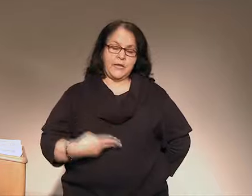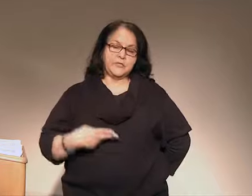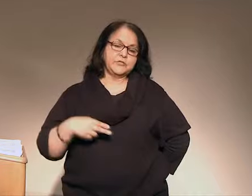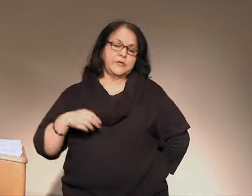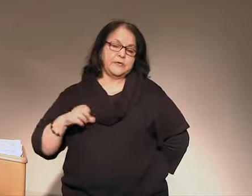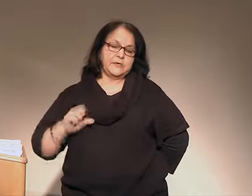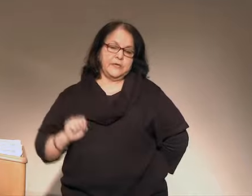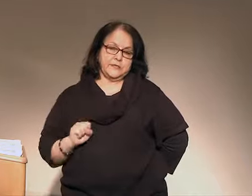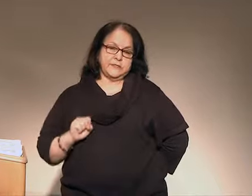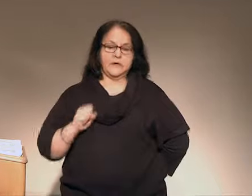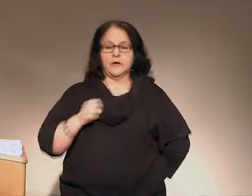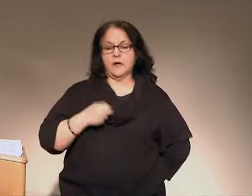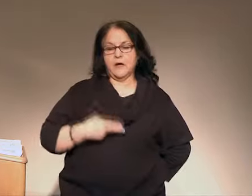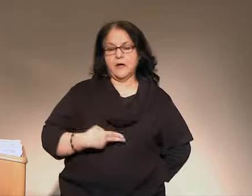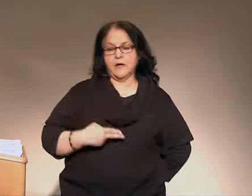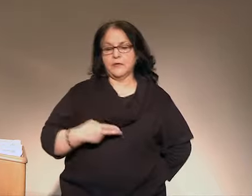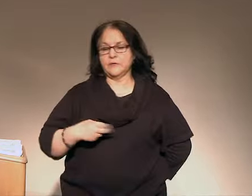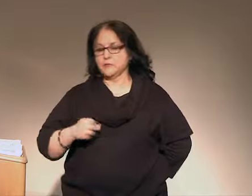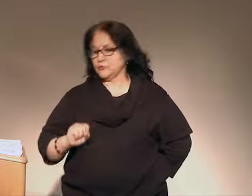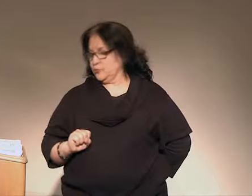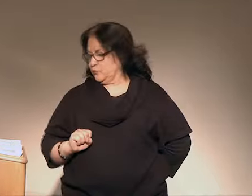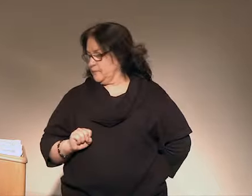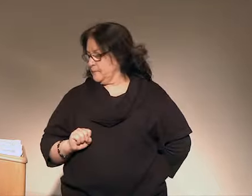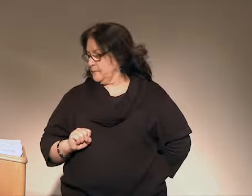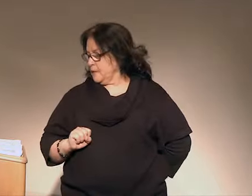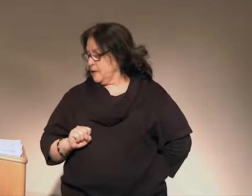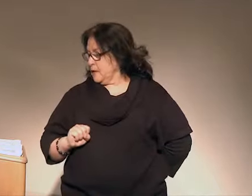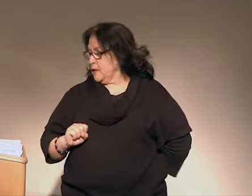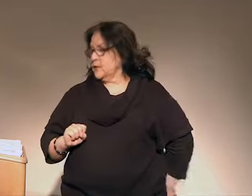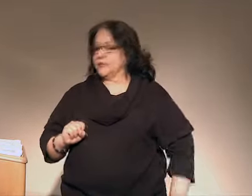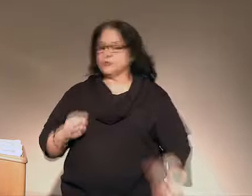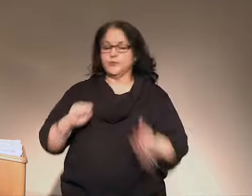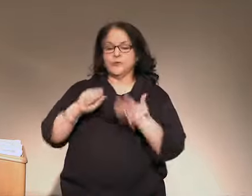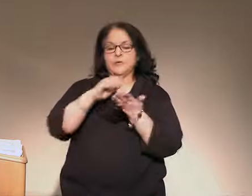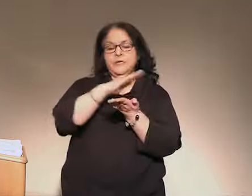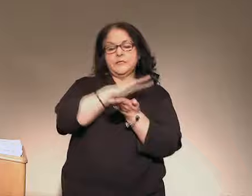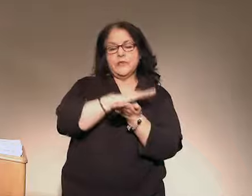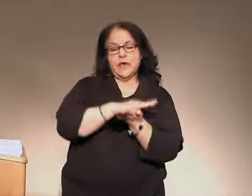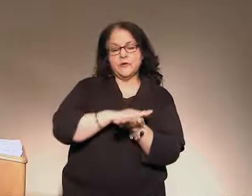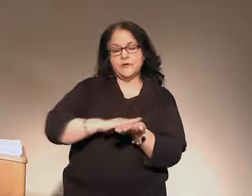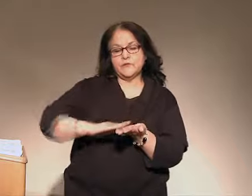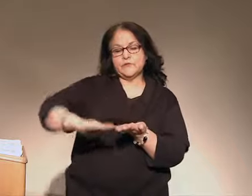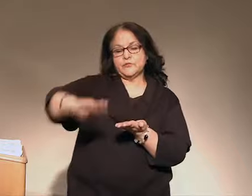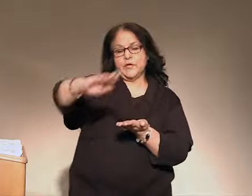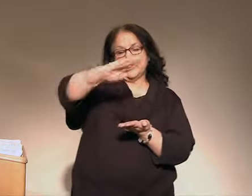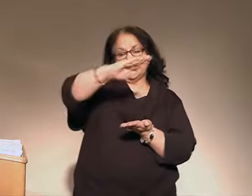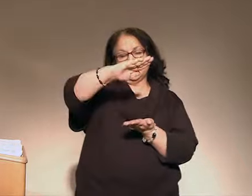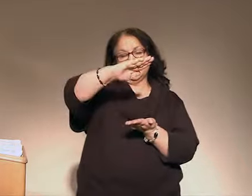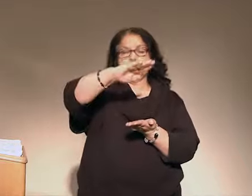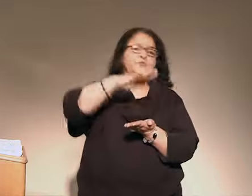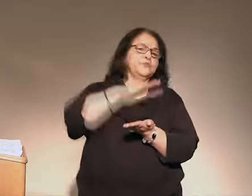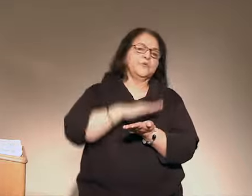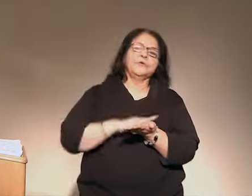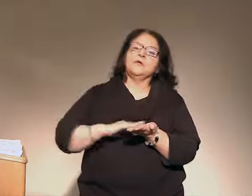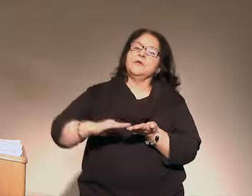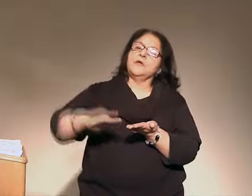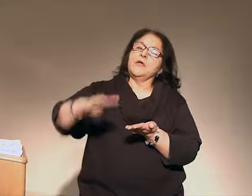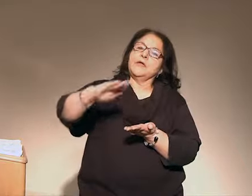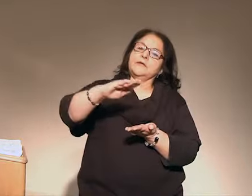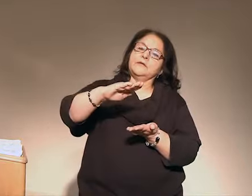H and then an S. High school. Next word is a higher level of education of some sort. And